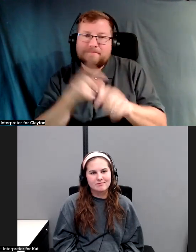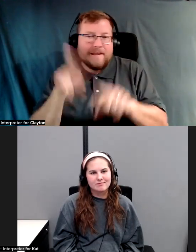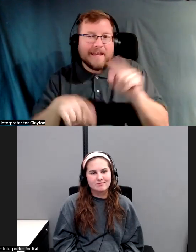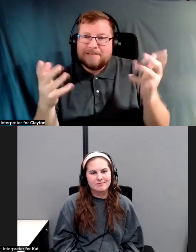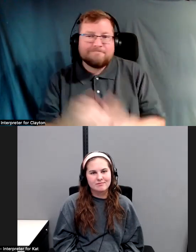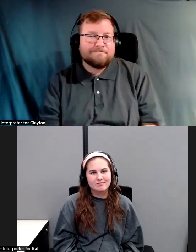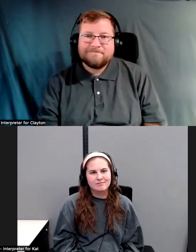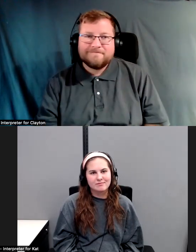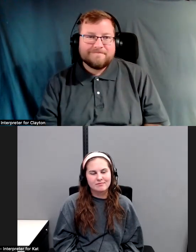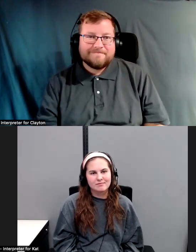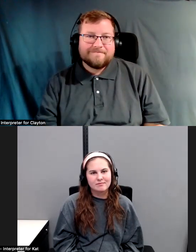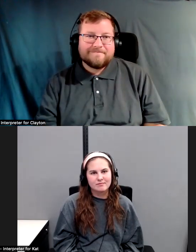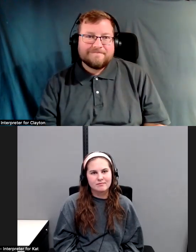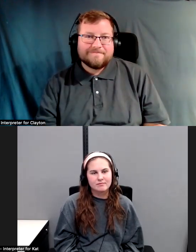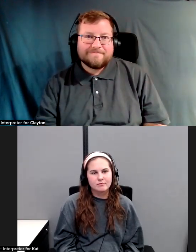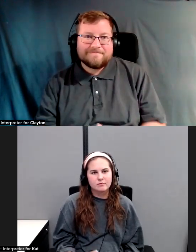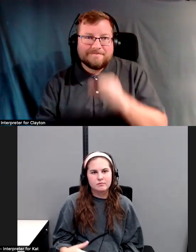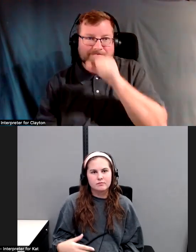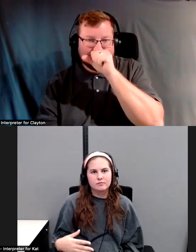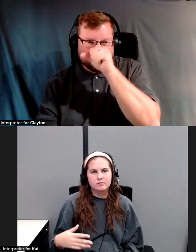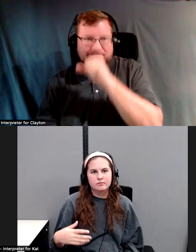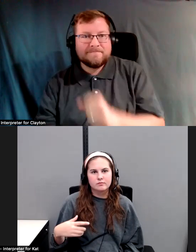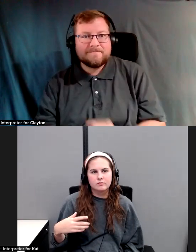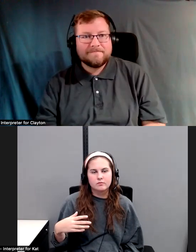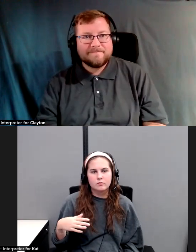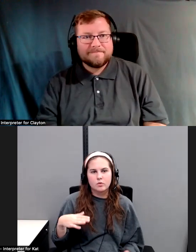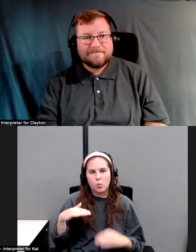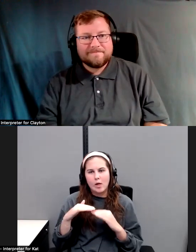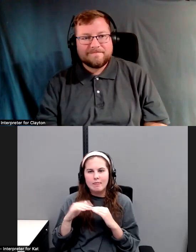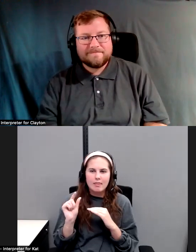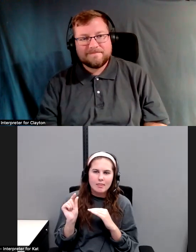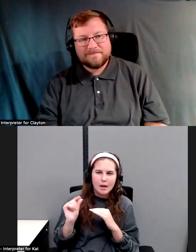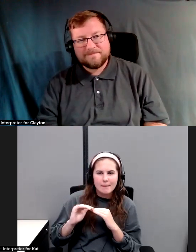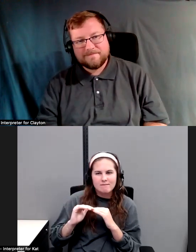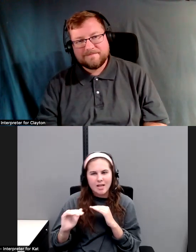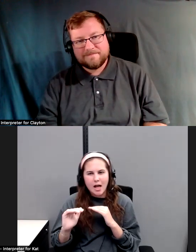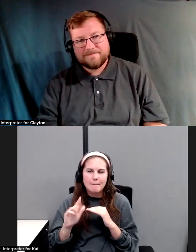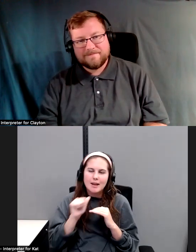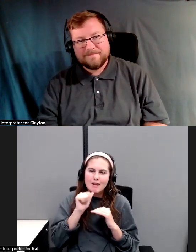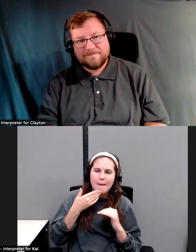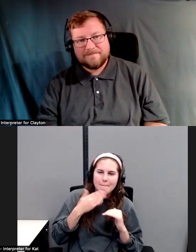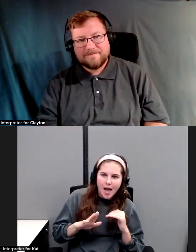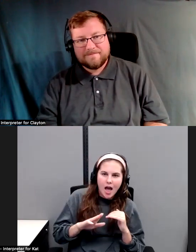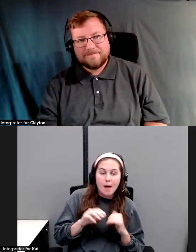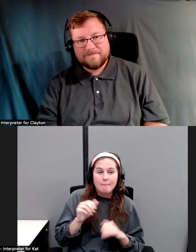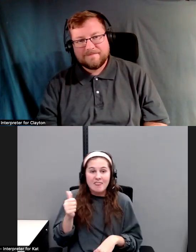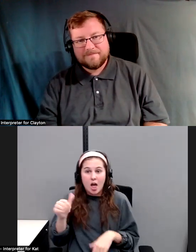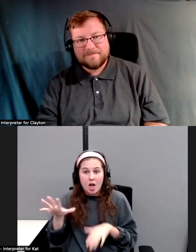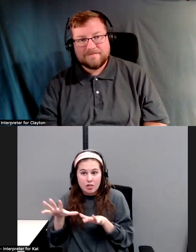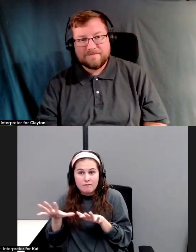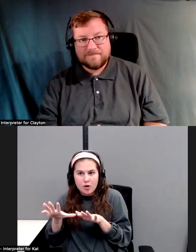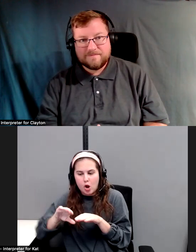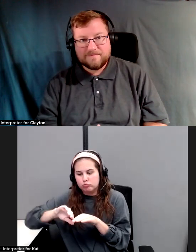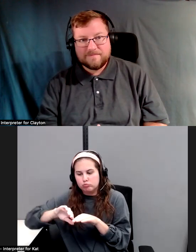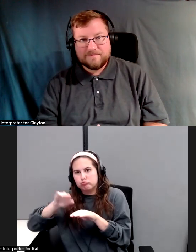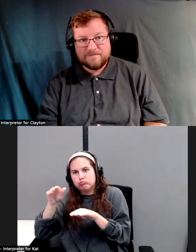I have one flat. I have one of my foot is a little bit flat, but not too much. The other one is like a huge arc. So I had a hard